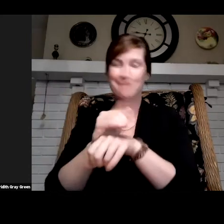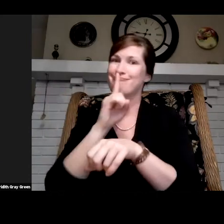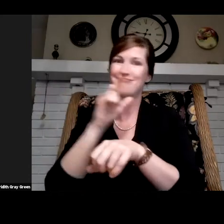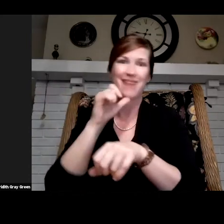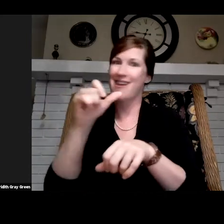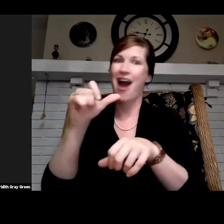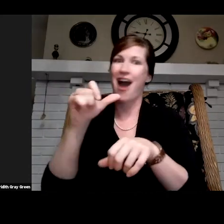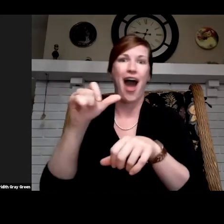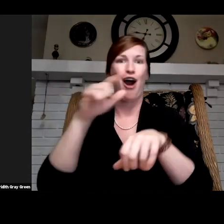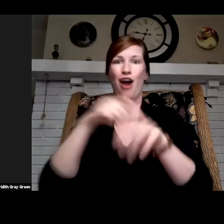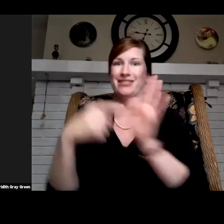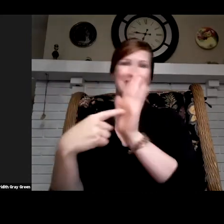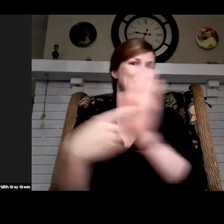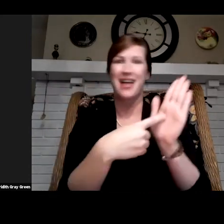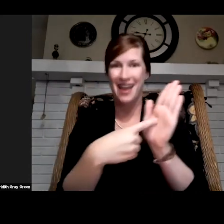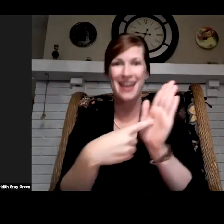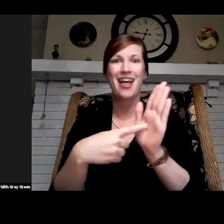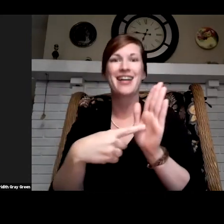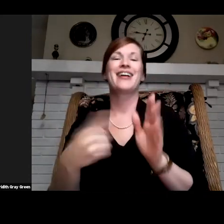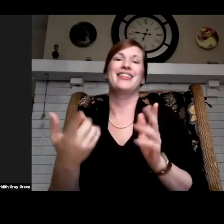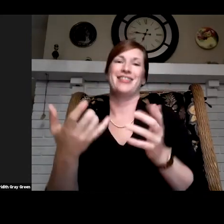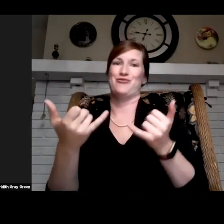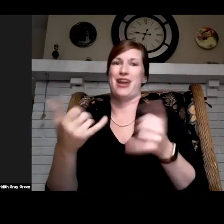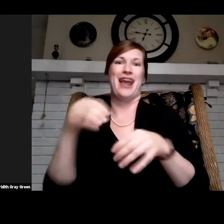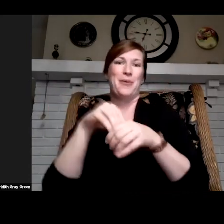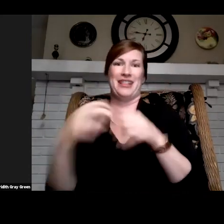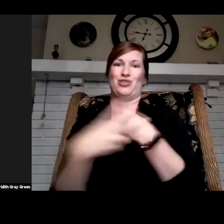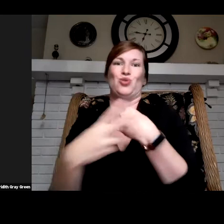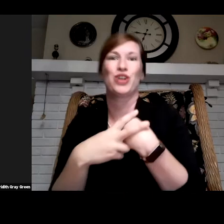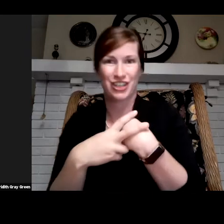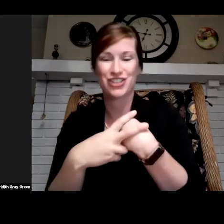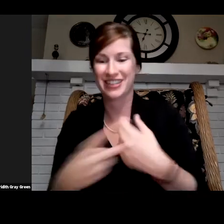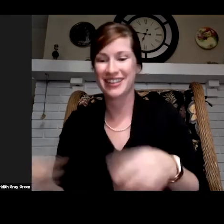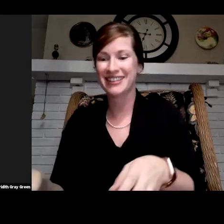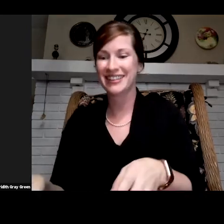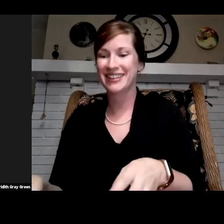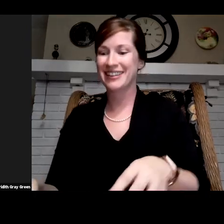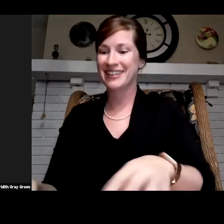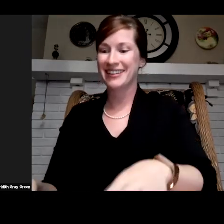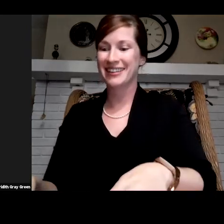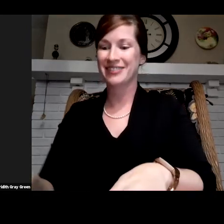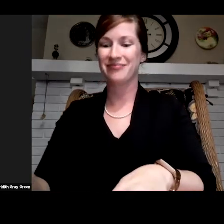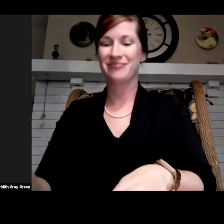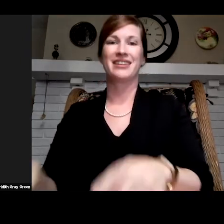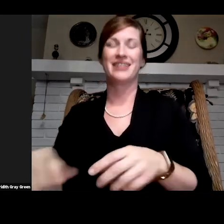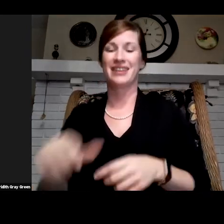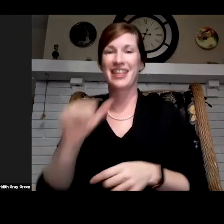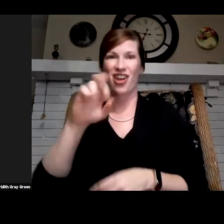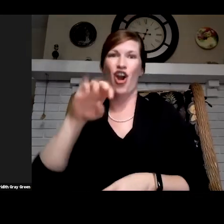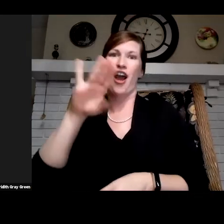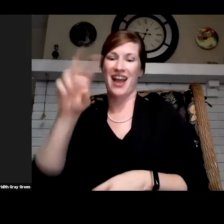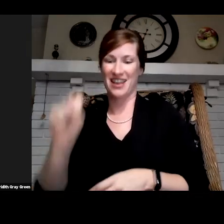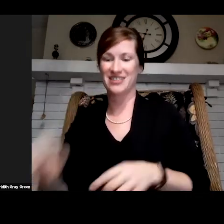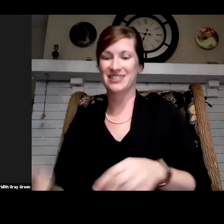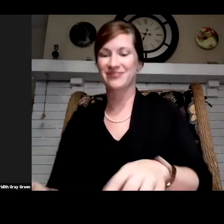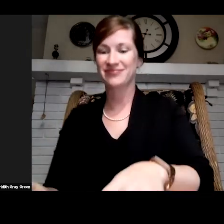Many of the works we'll be looking at tonight are not actually on display in the museum. They're actually in storage at